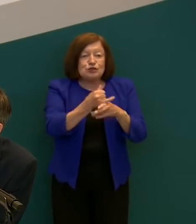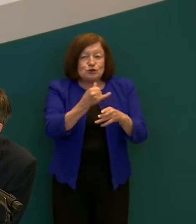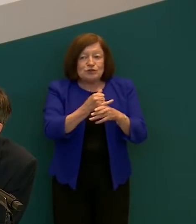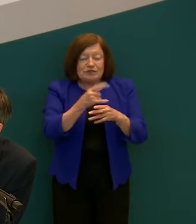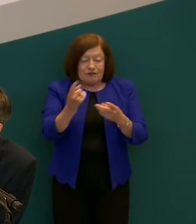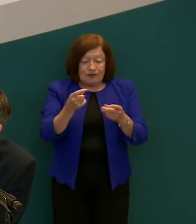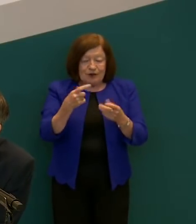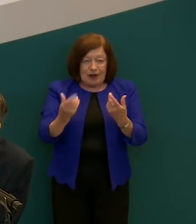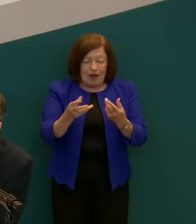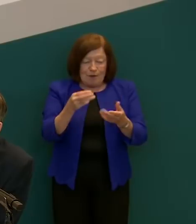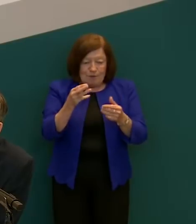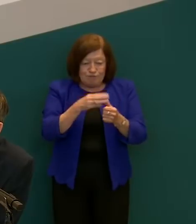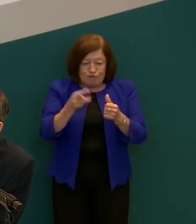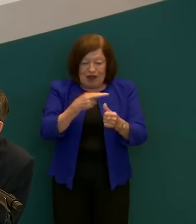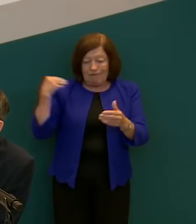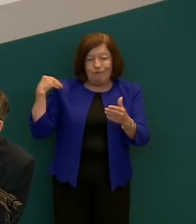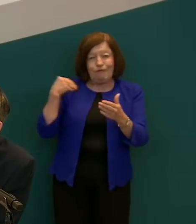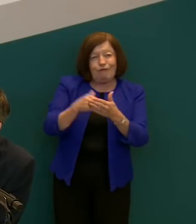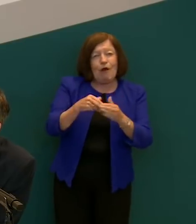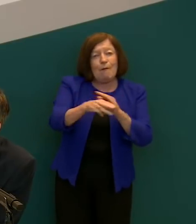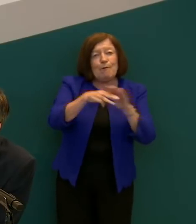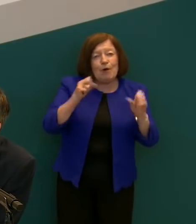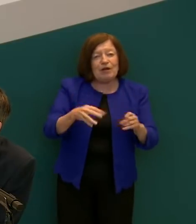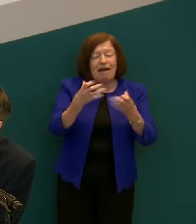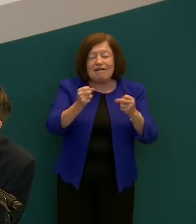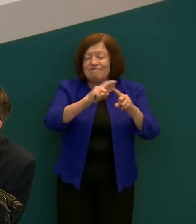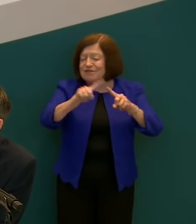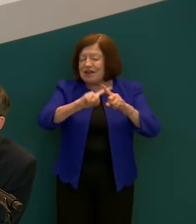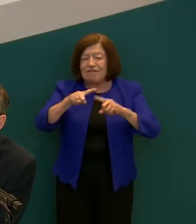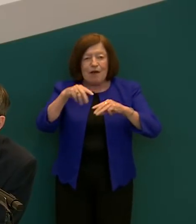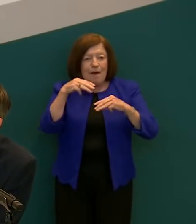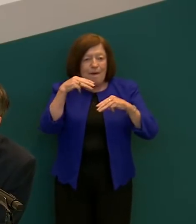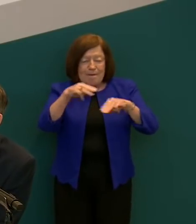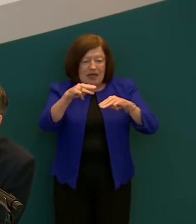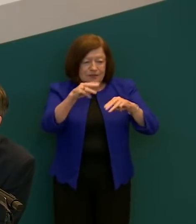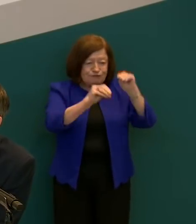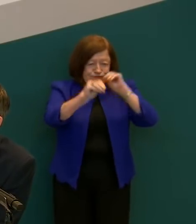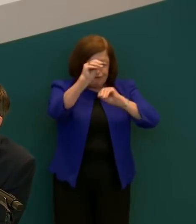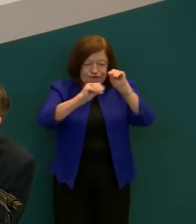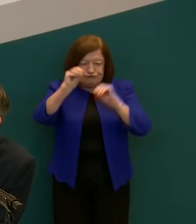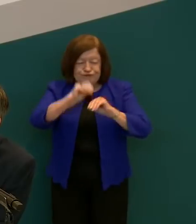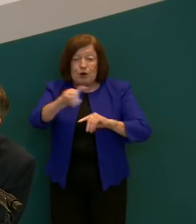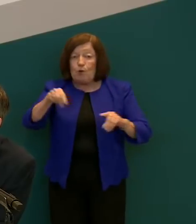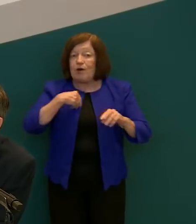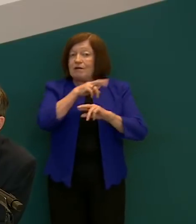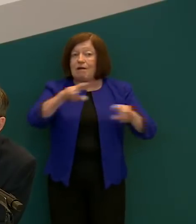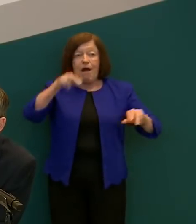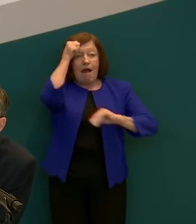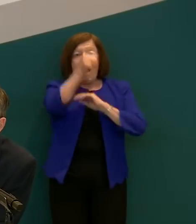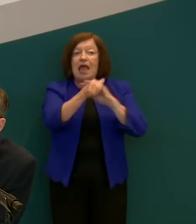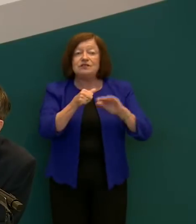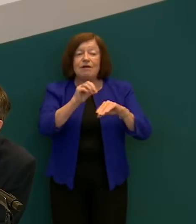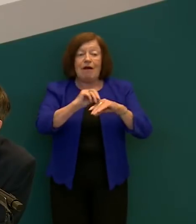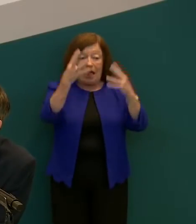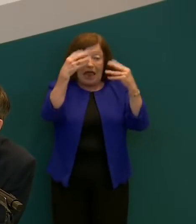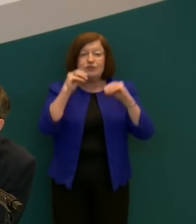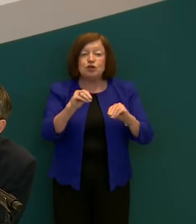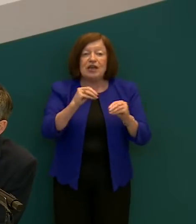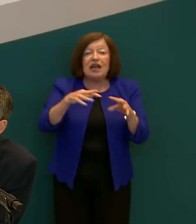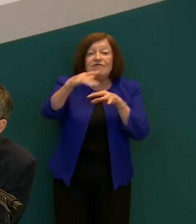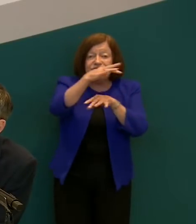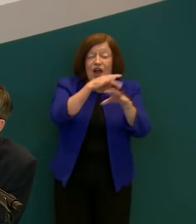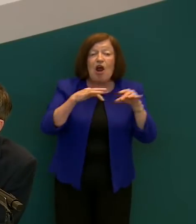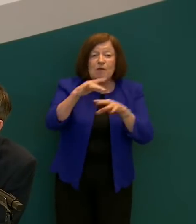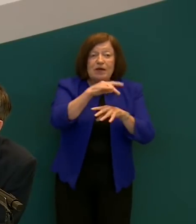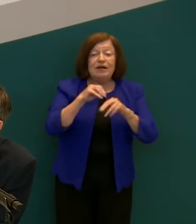a number of months. There's a whole range of measures that need to be put in place. And again, we're not the experts on the education environment, but I